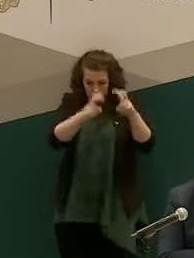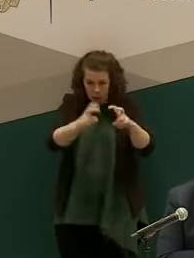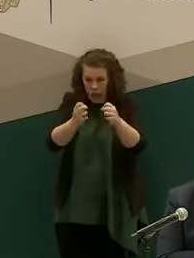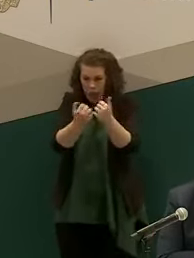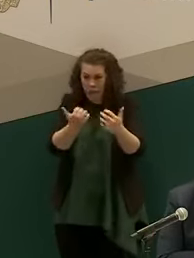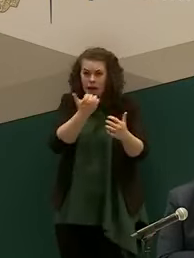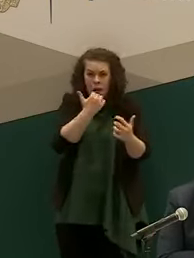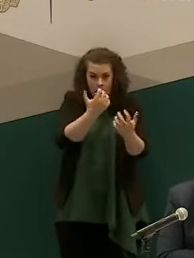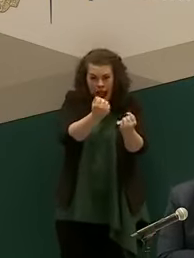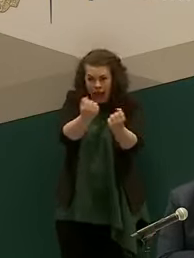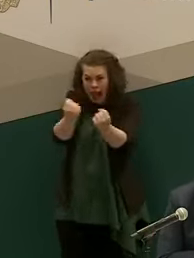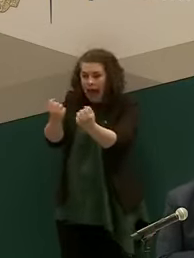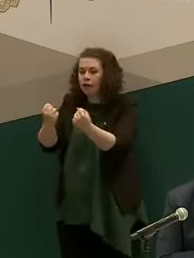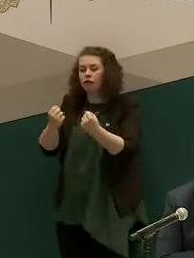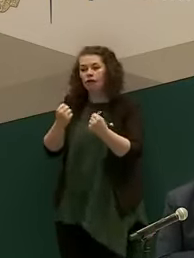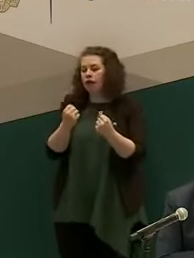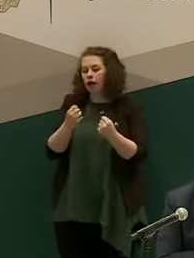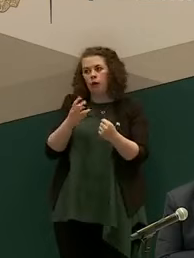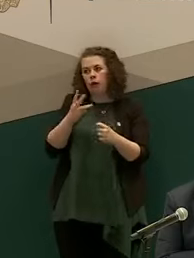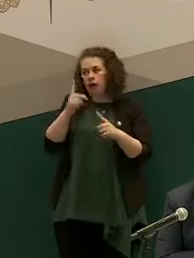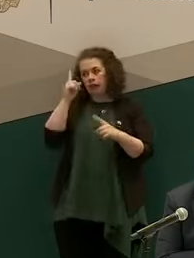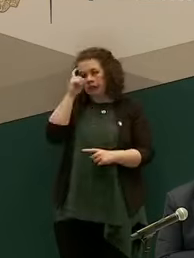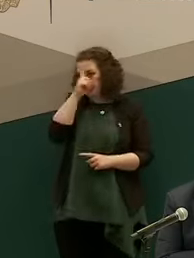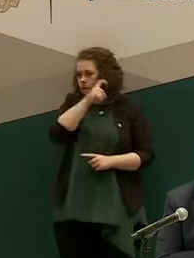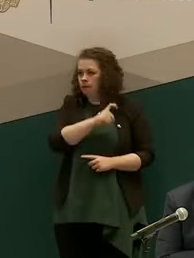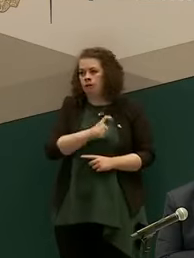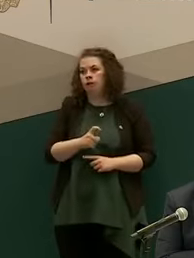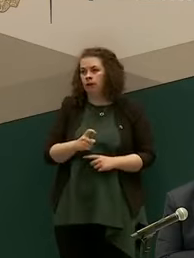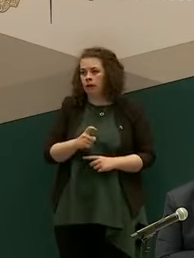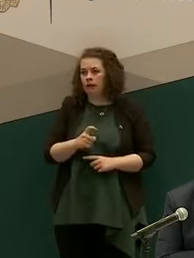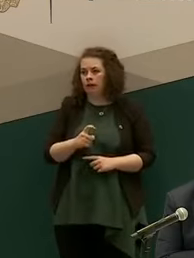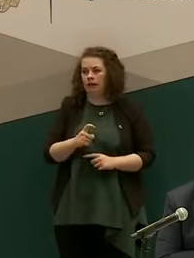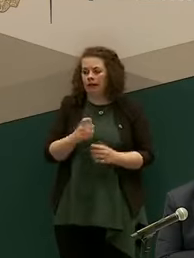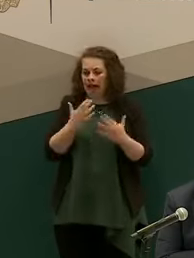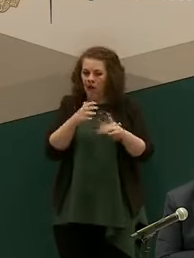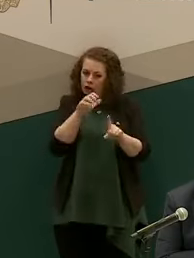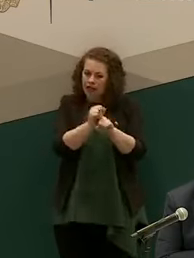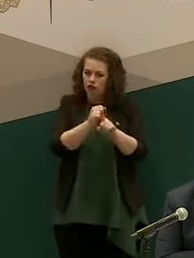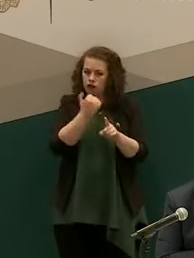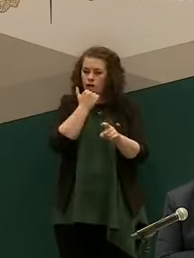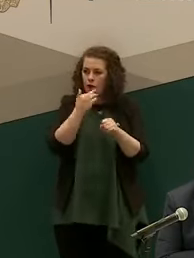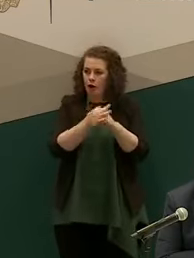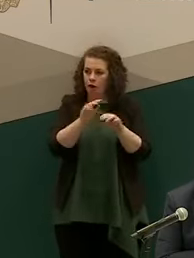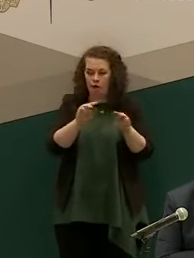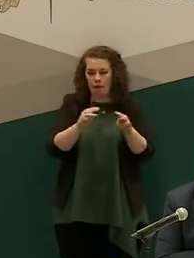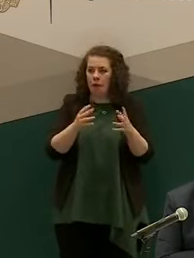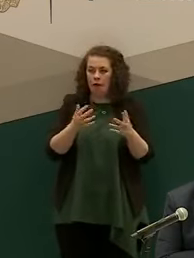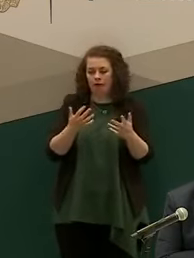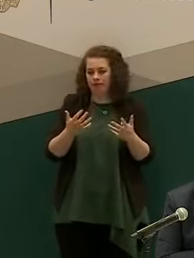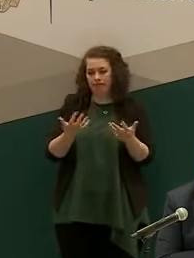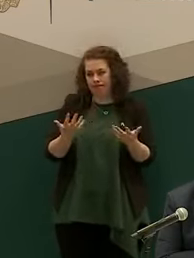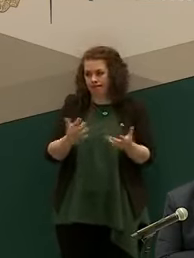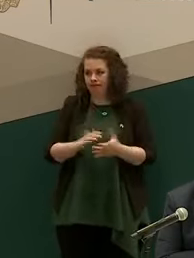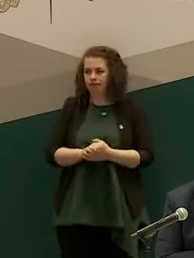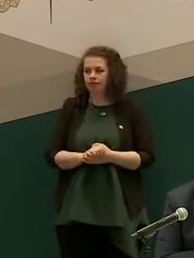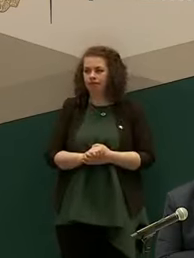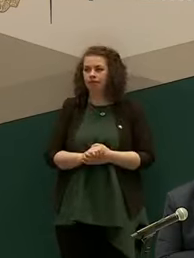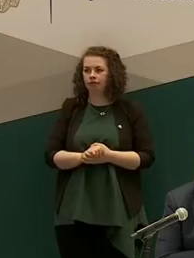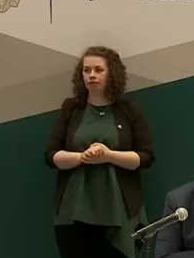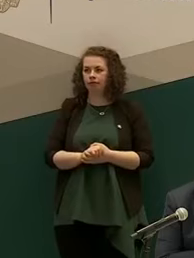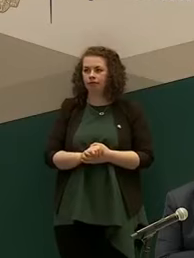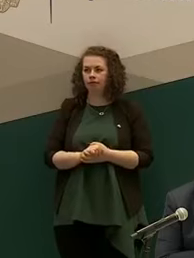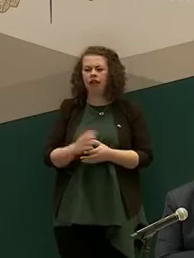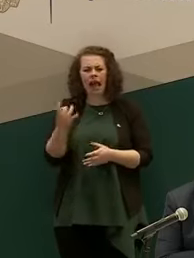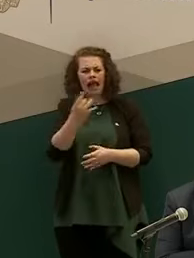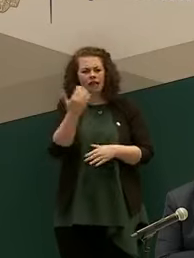risk of identifying individual people, which we wouldn't want to do. Okay, I take that as a no. I asked before